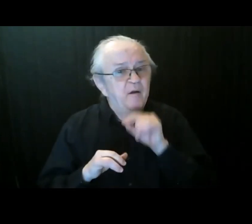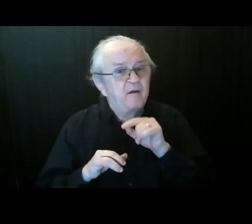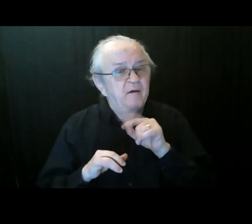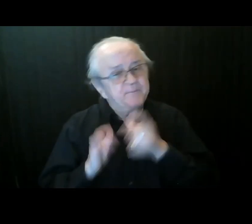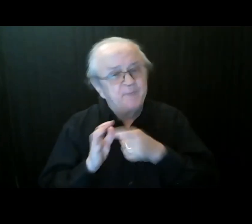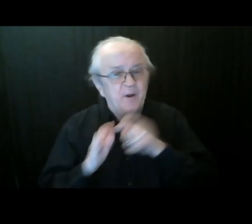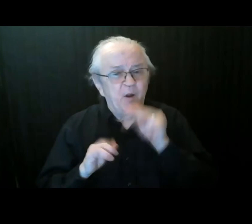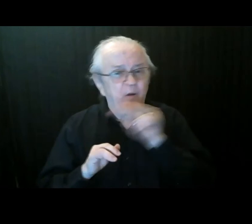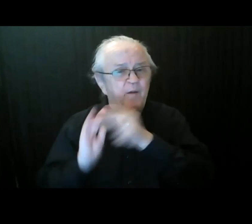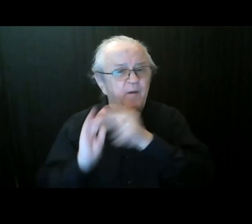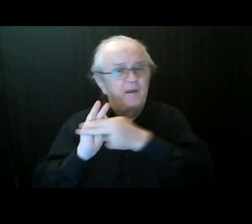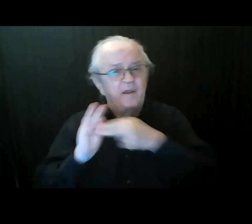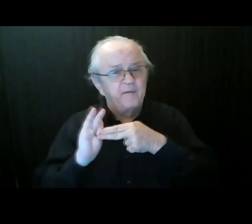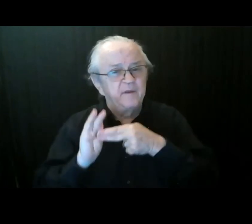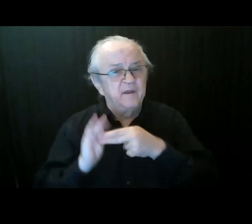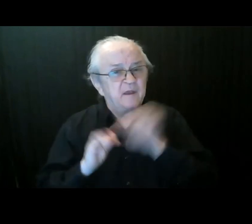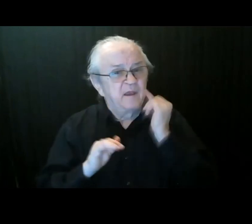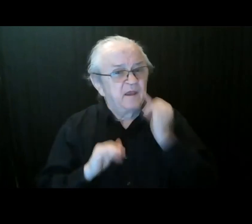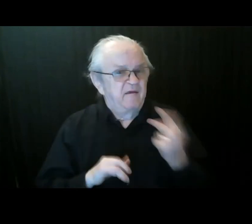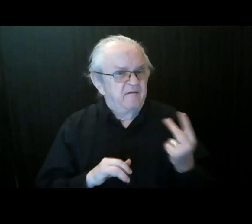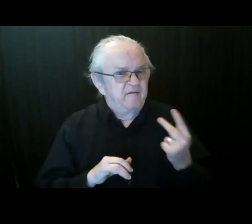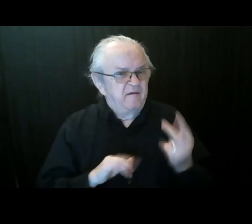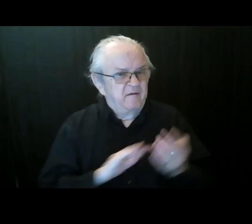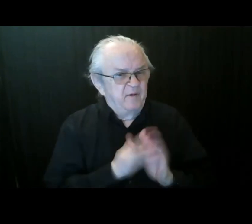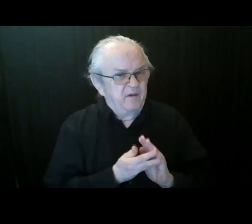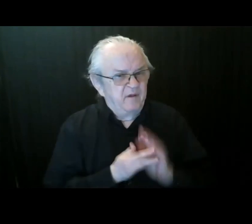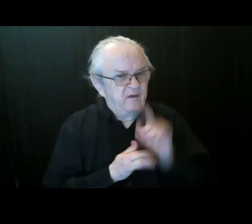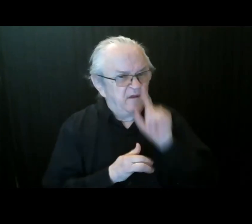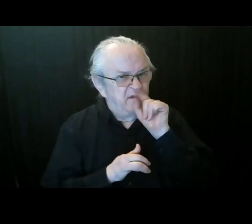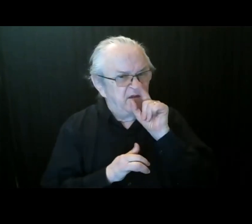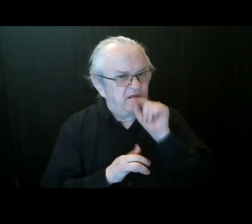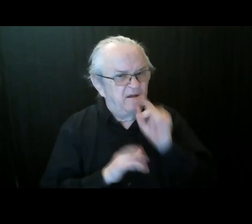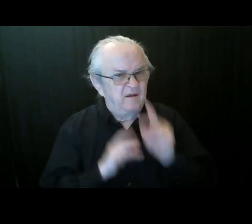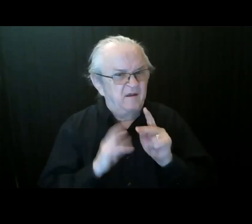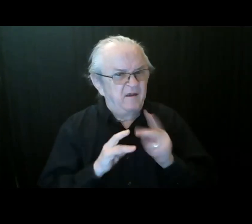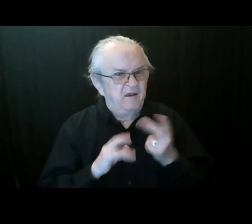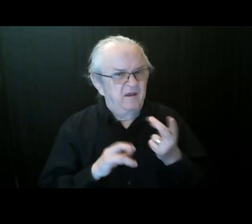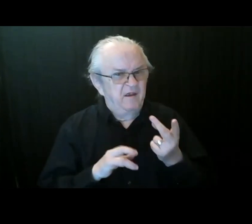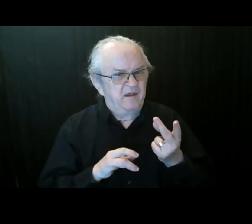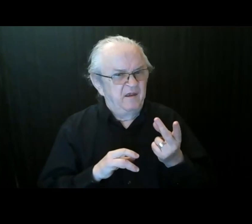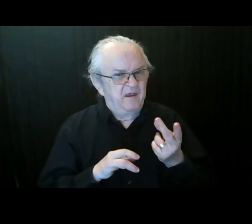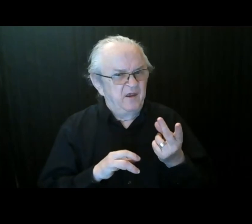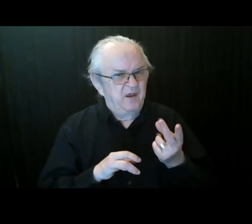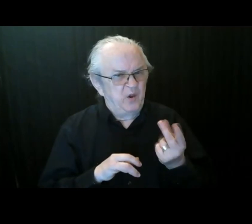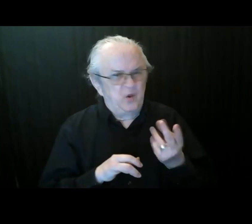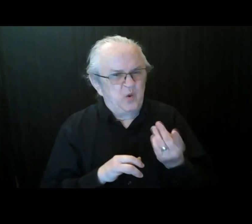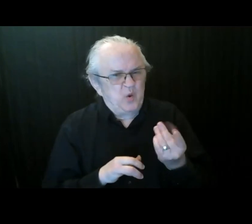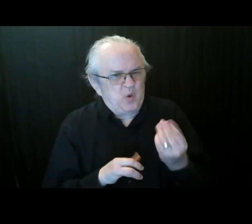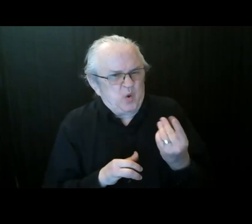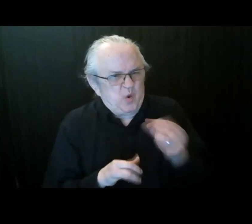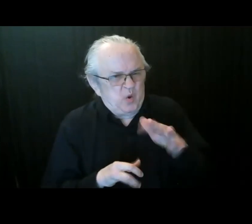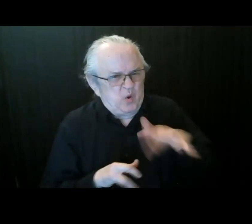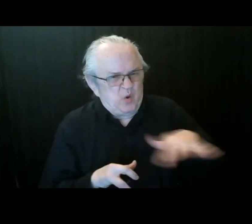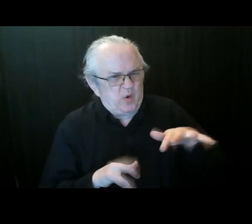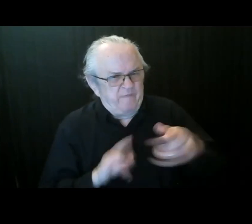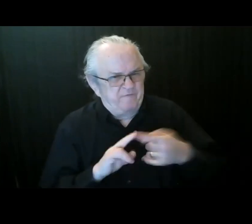And if we become bird people, what do we do with all of our cat friends? We've